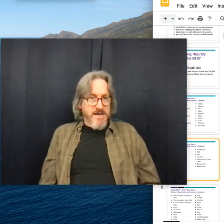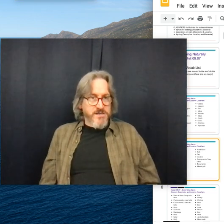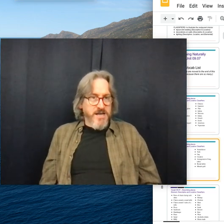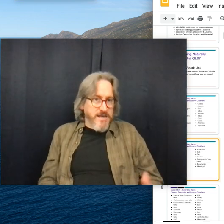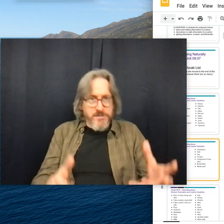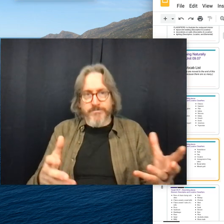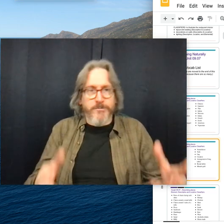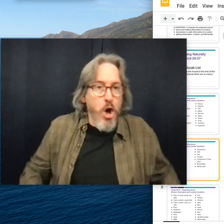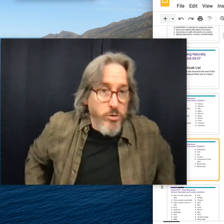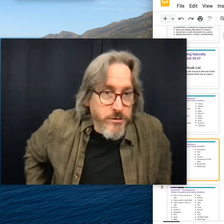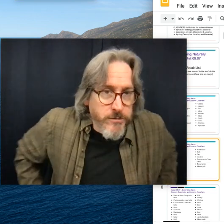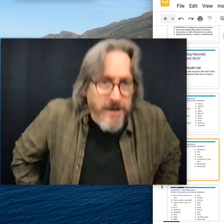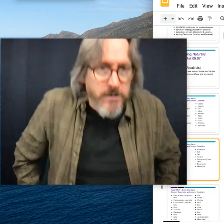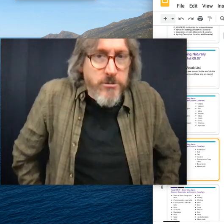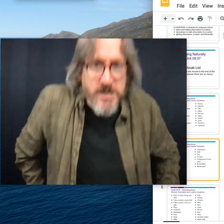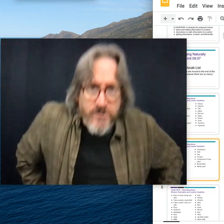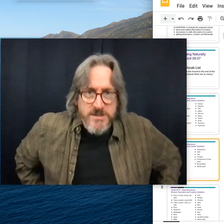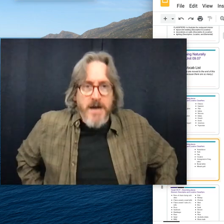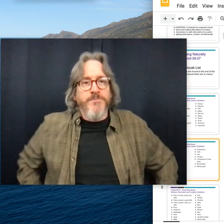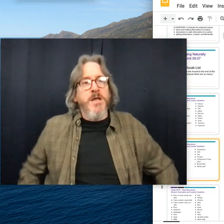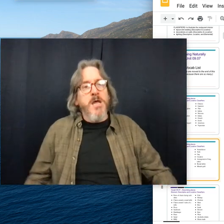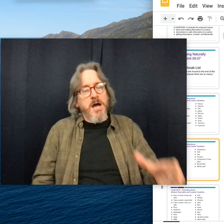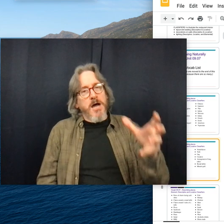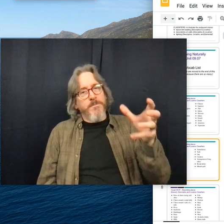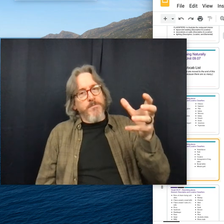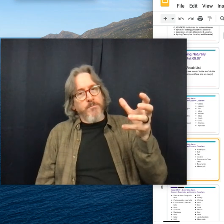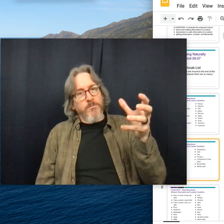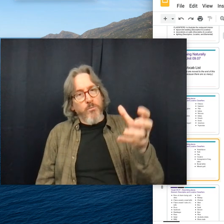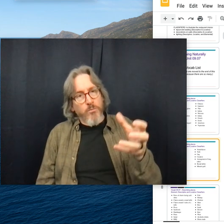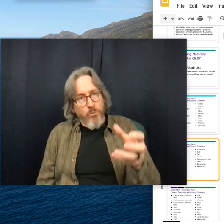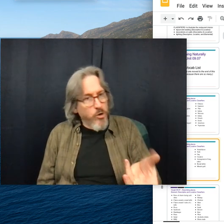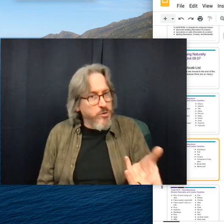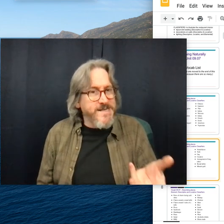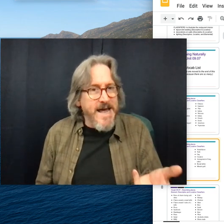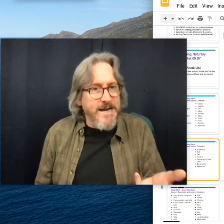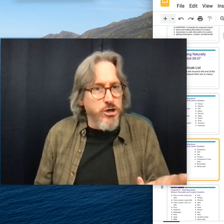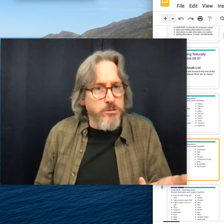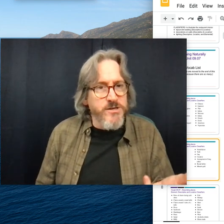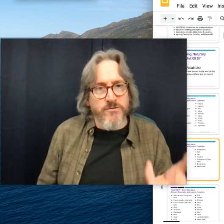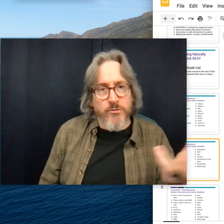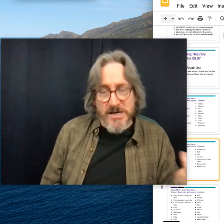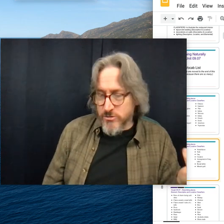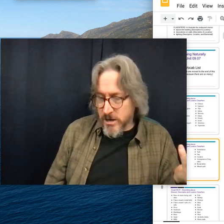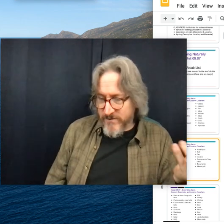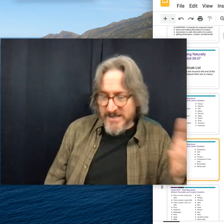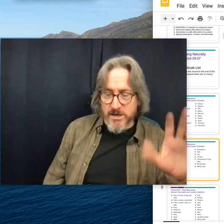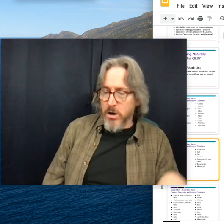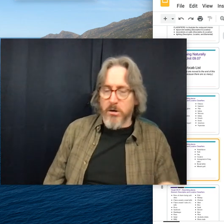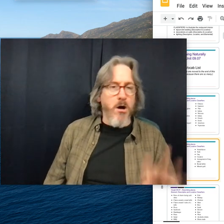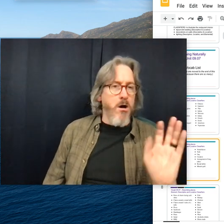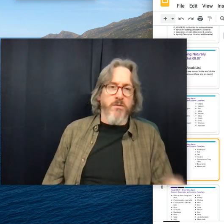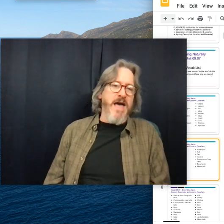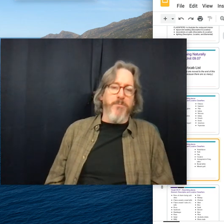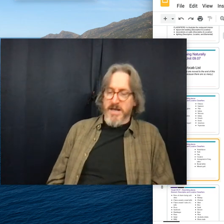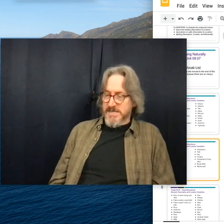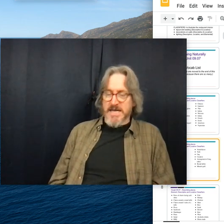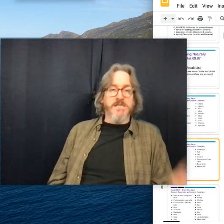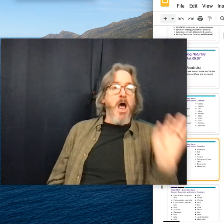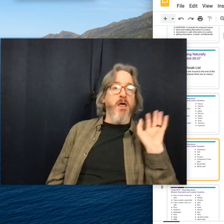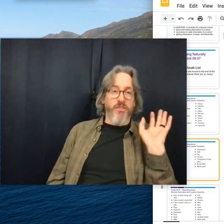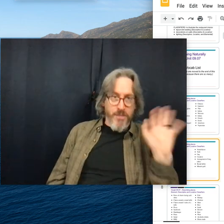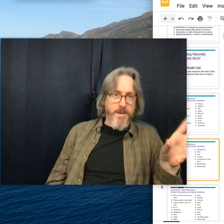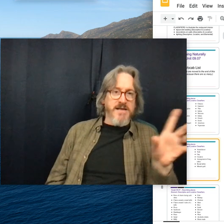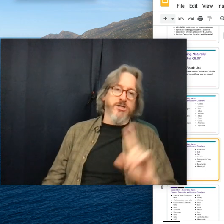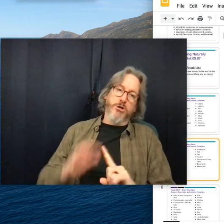the best. It's GOAT, right? Greatest of all time. We'll use that in terms of a restaurant. If it's, that place